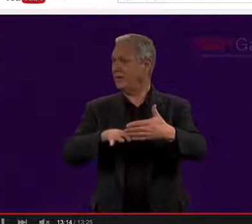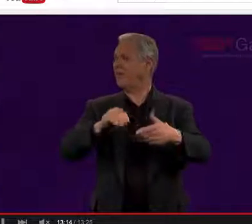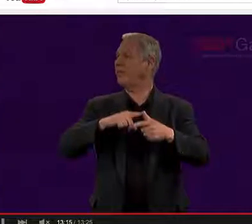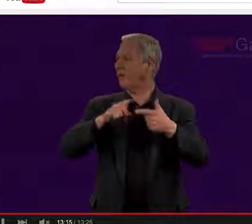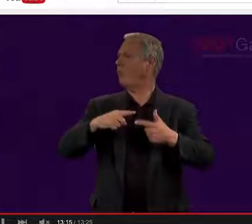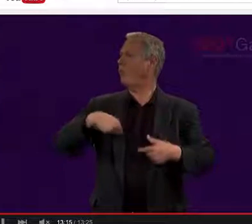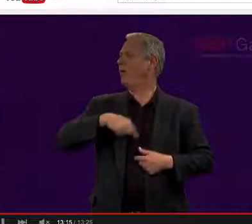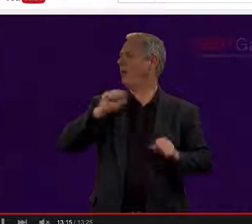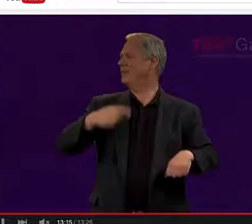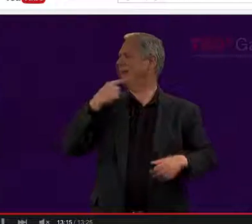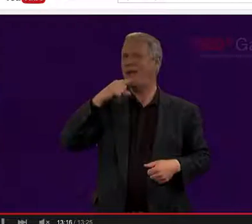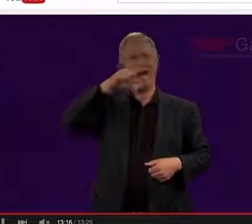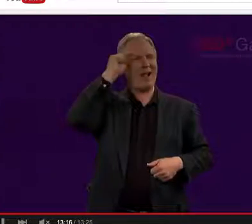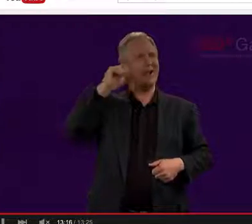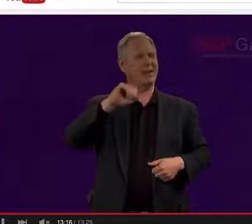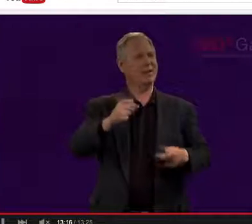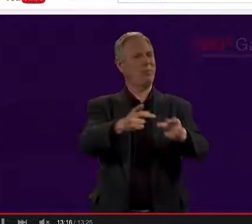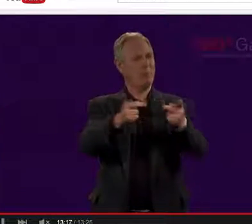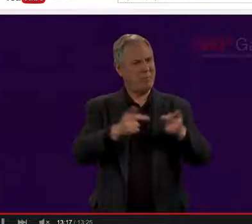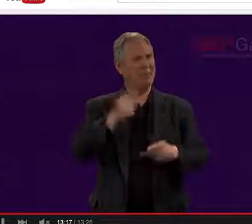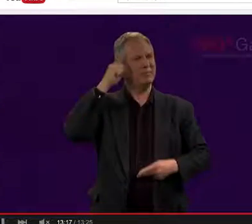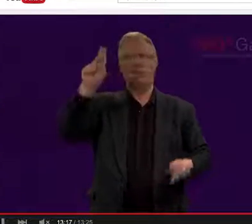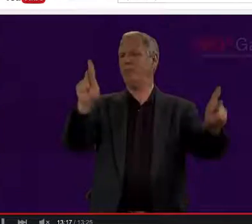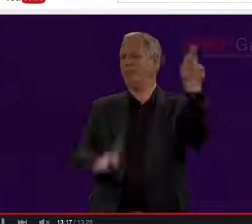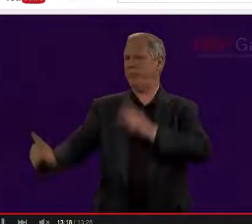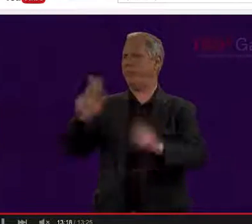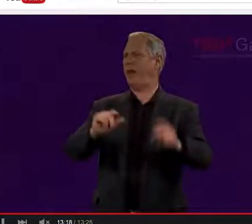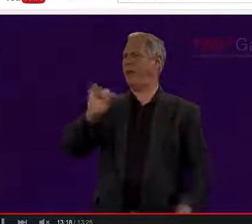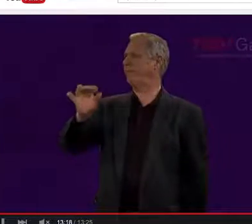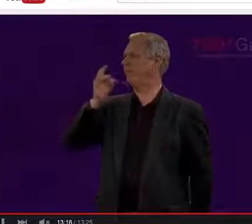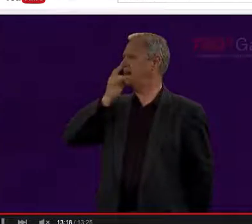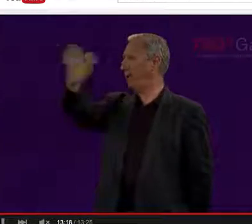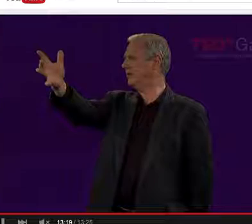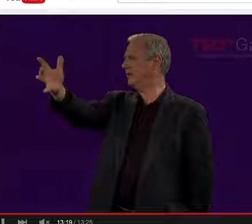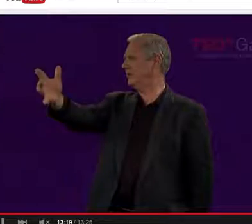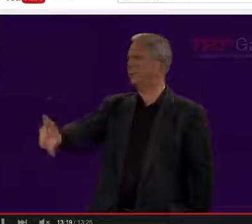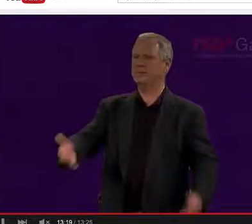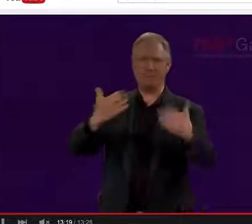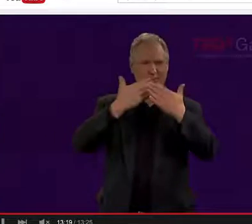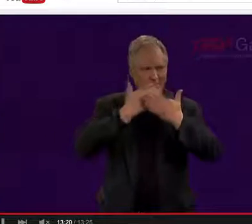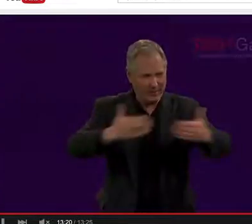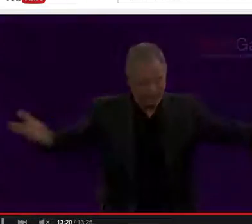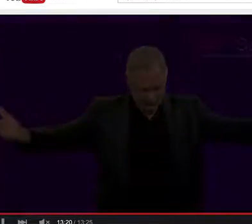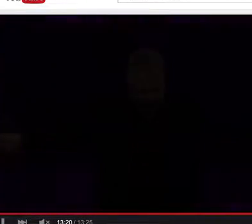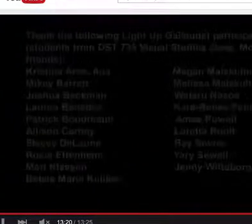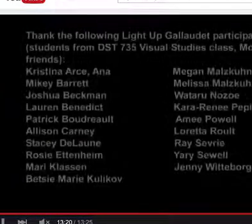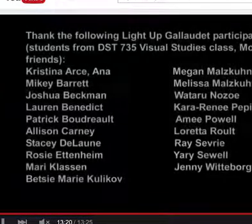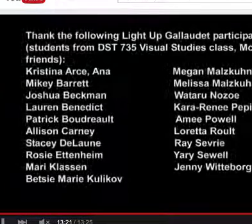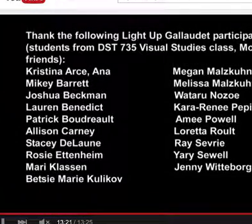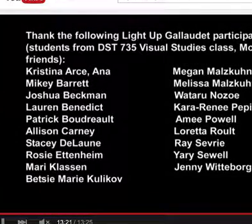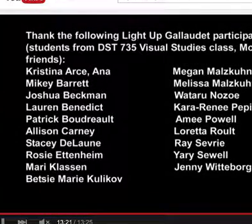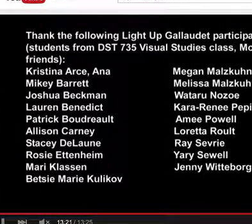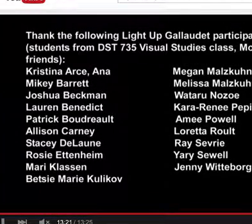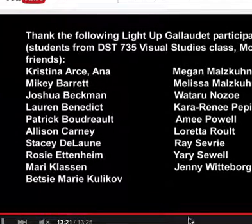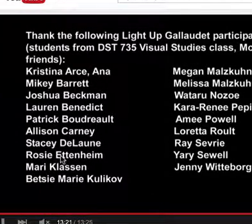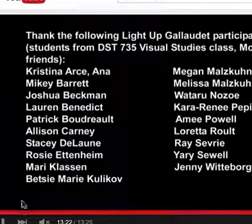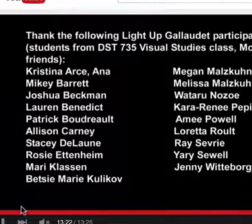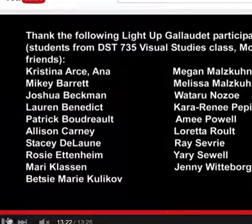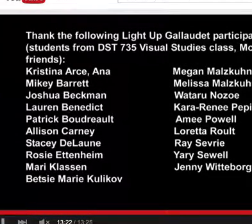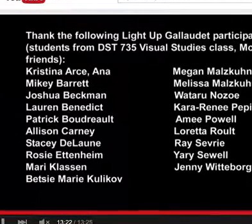meaning study Gallaudet people of light. Thank you.